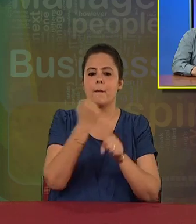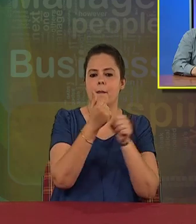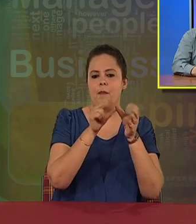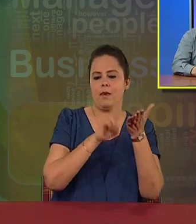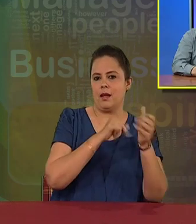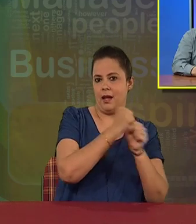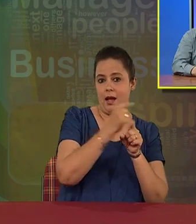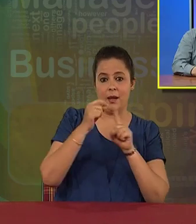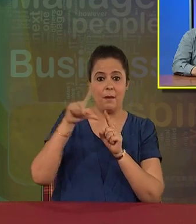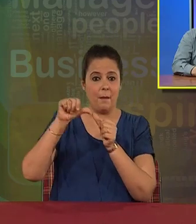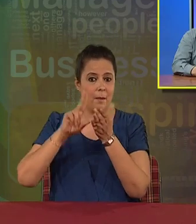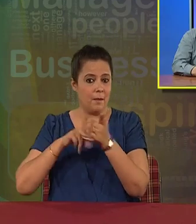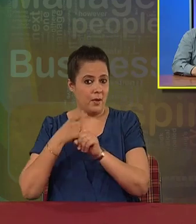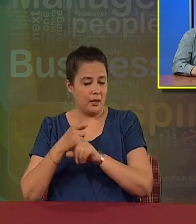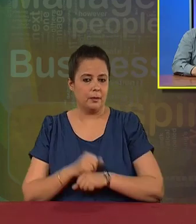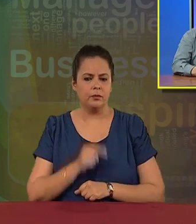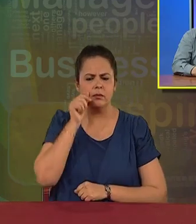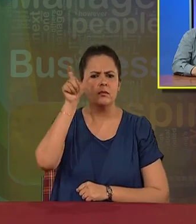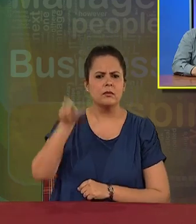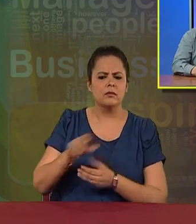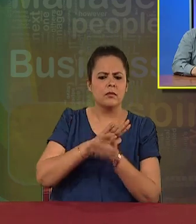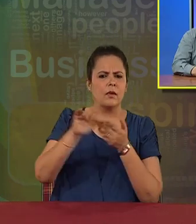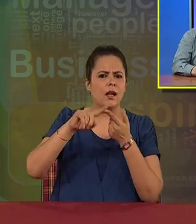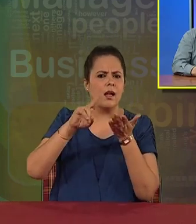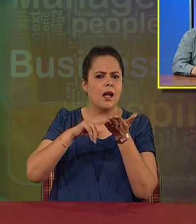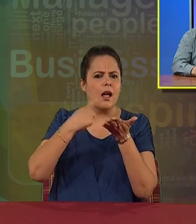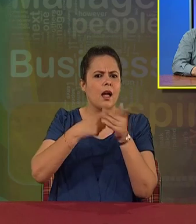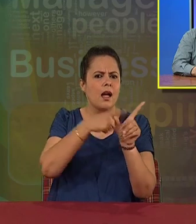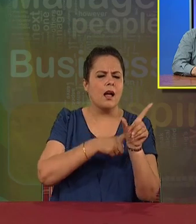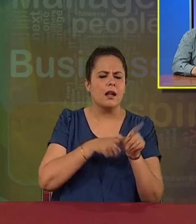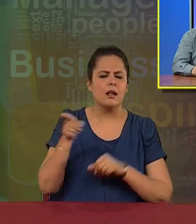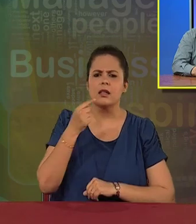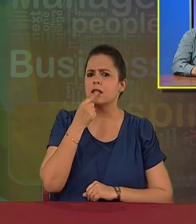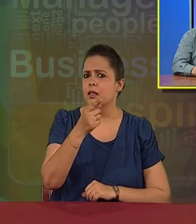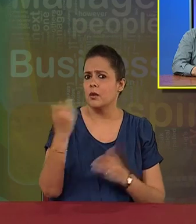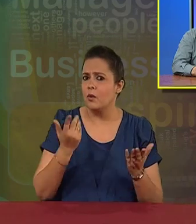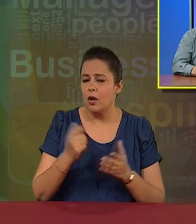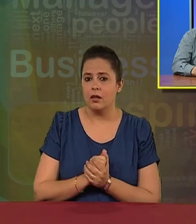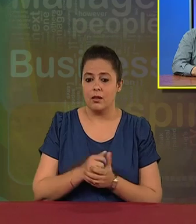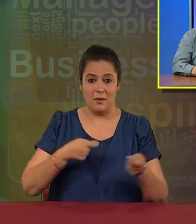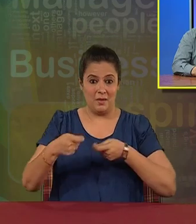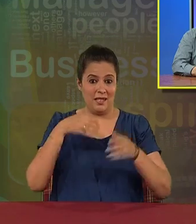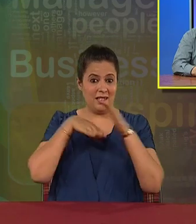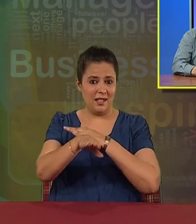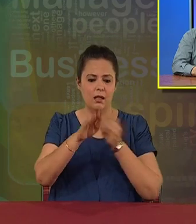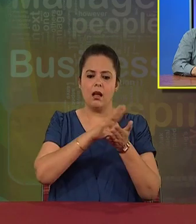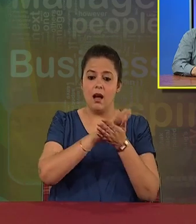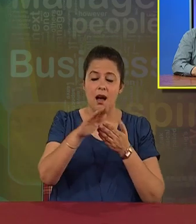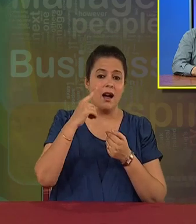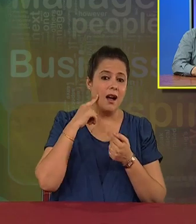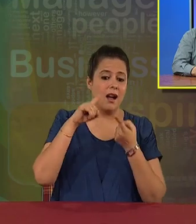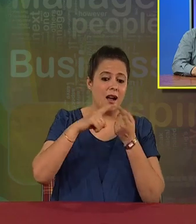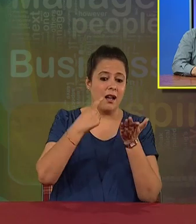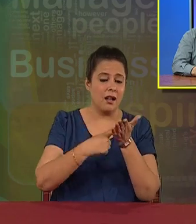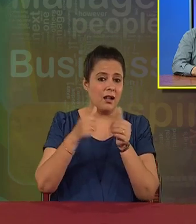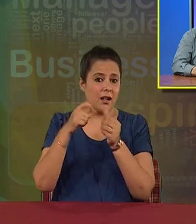Henry Fayol says that in an organization, there should be an hierarchy. It means there